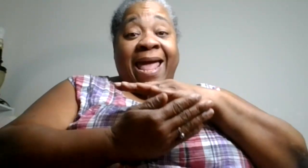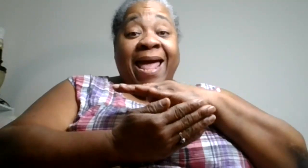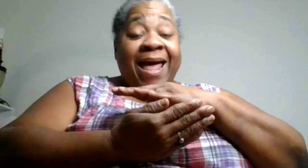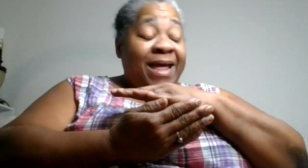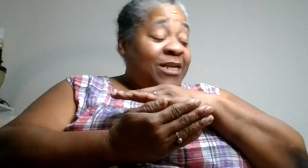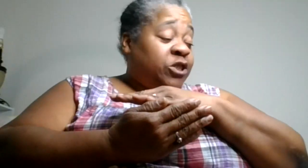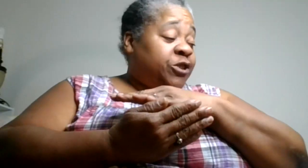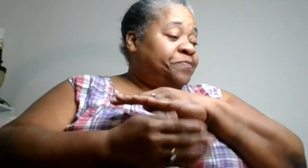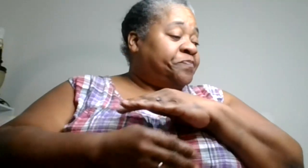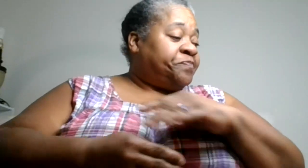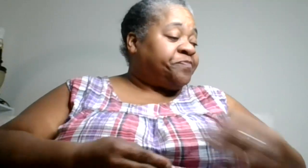Edge.